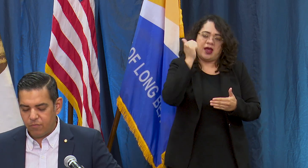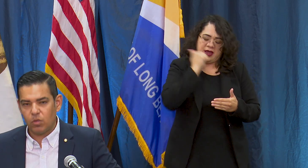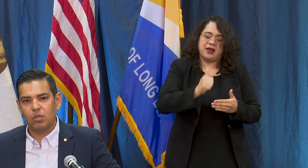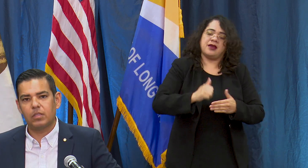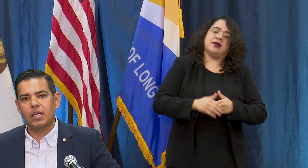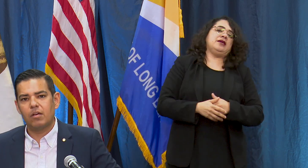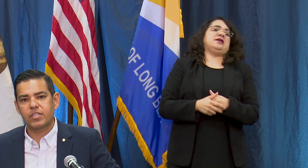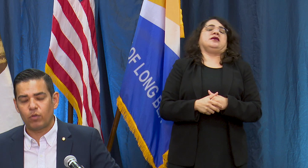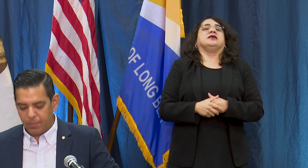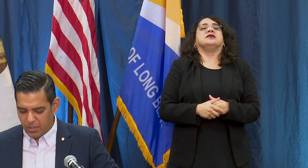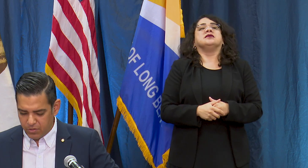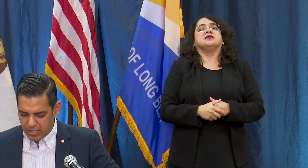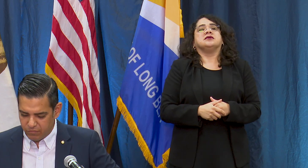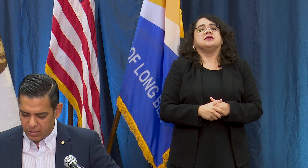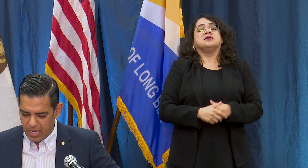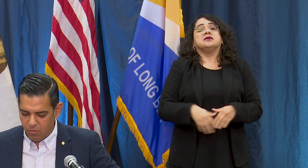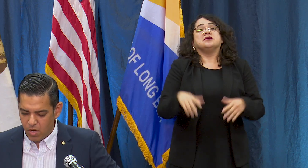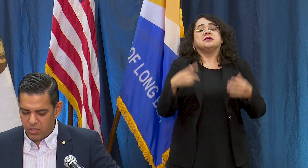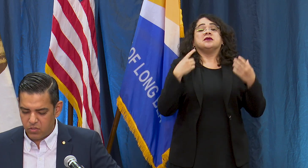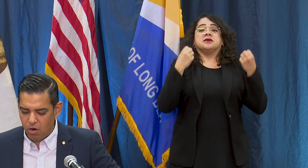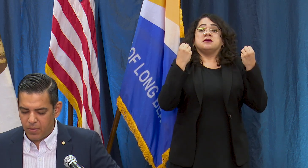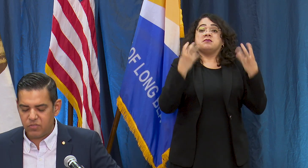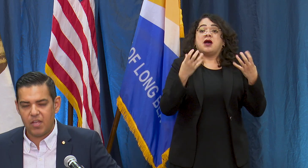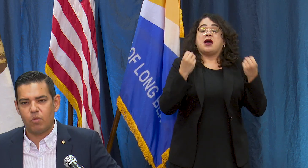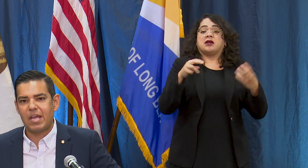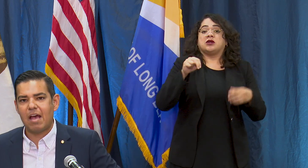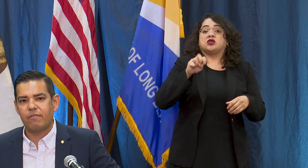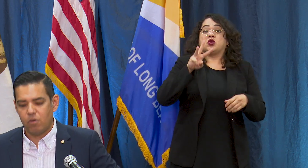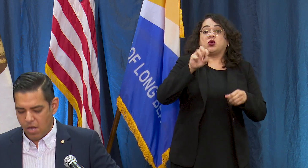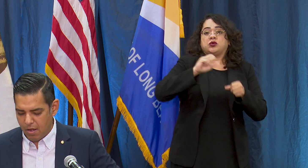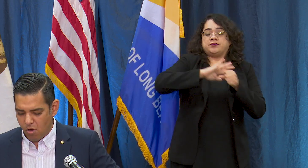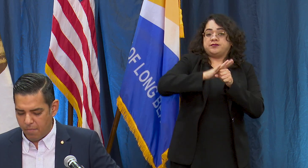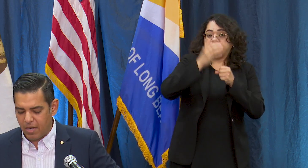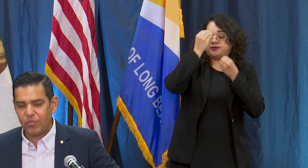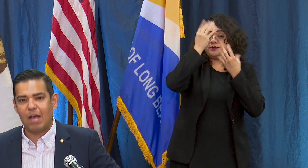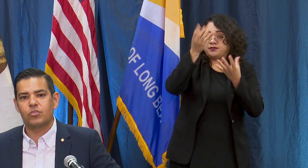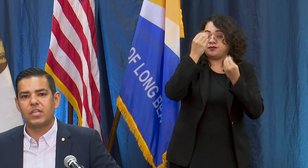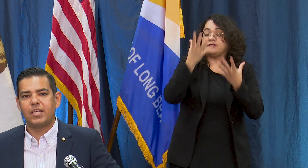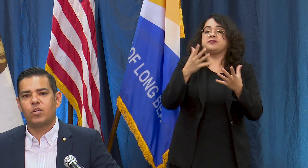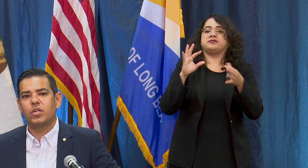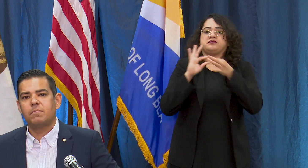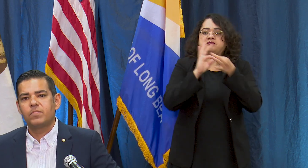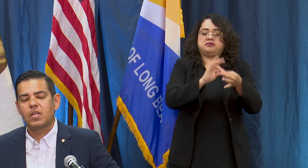have several updates to give today. I want to start by saying that we have about